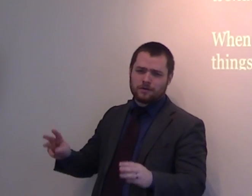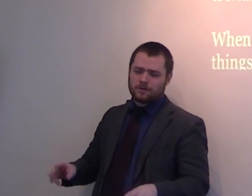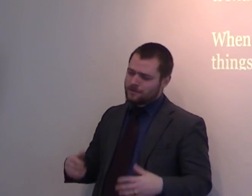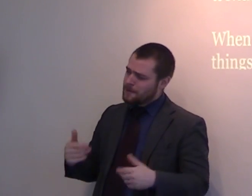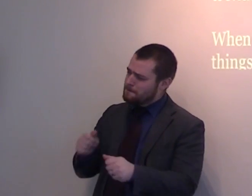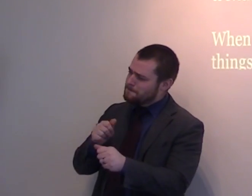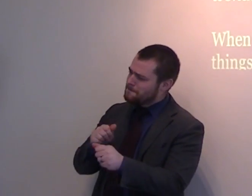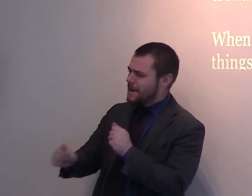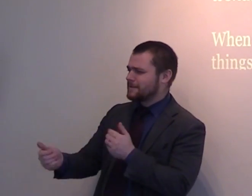savior.